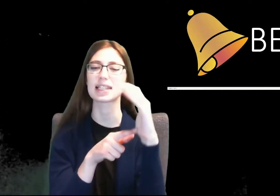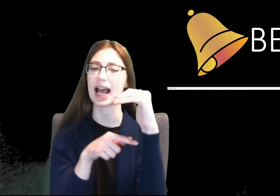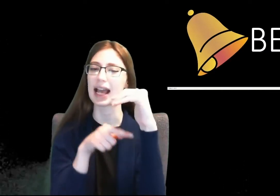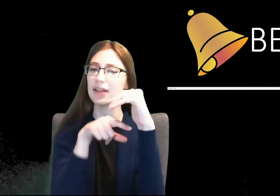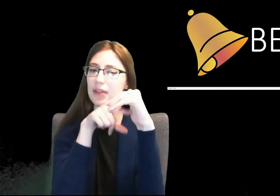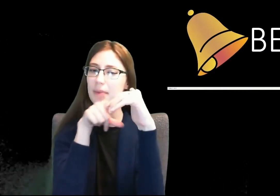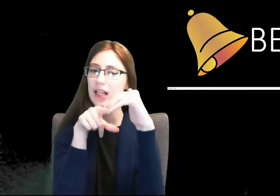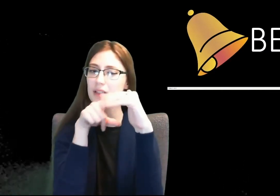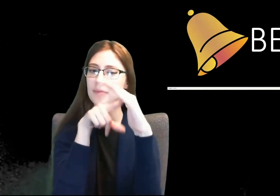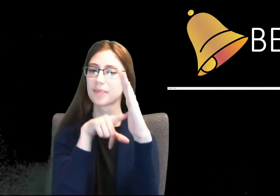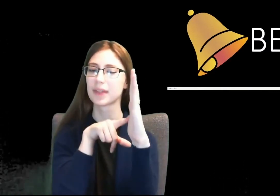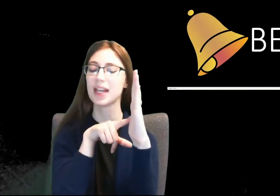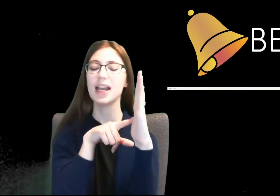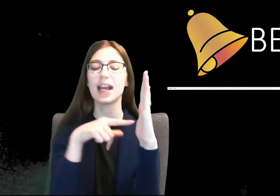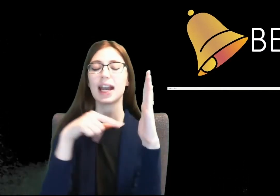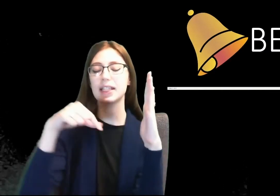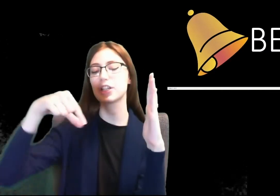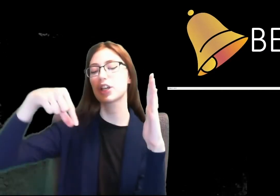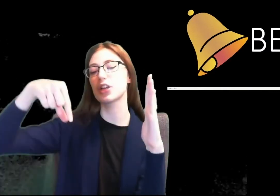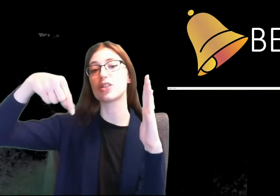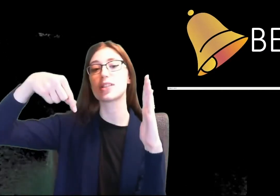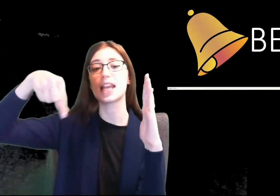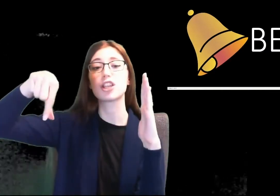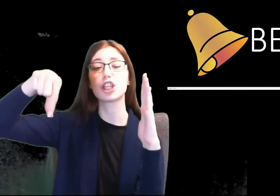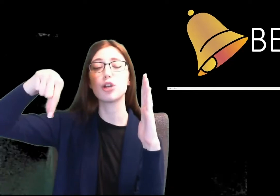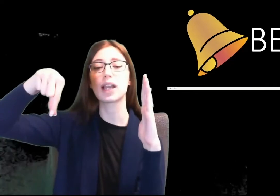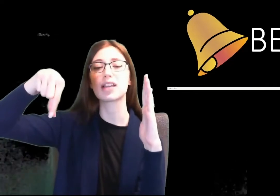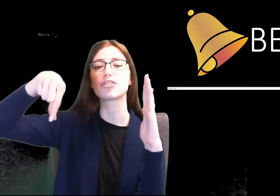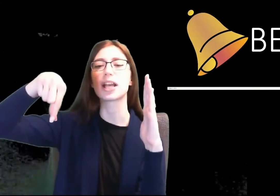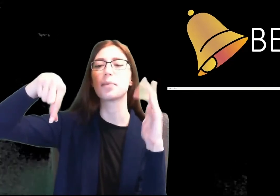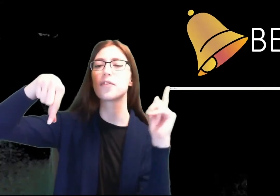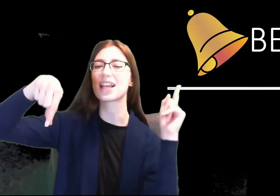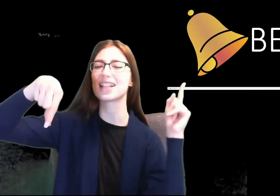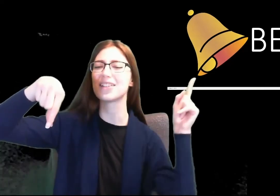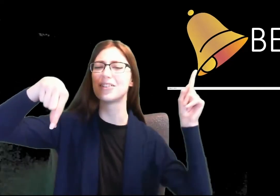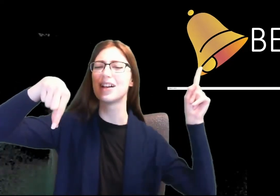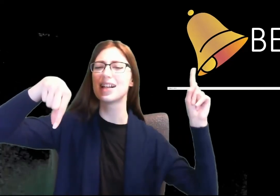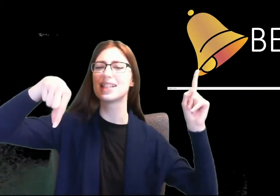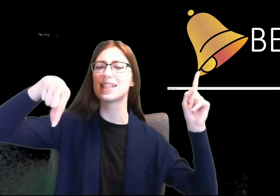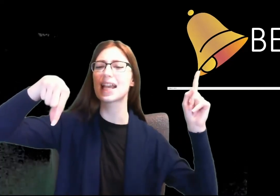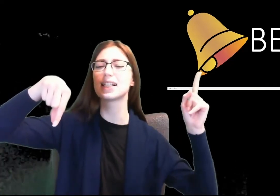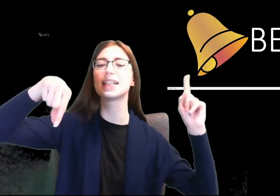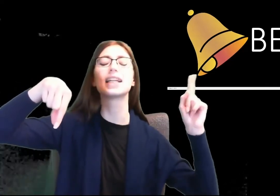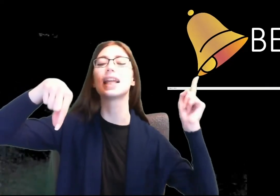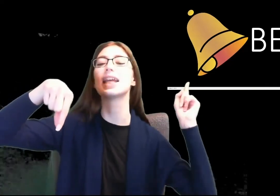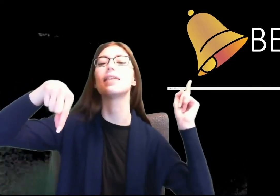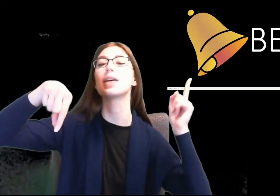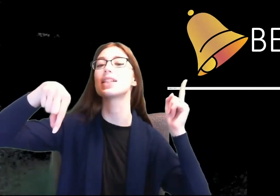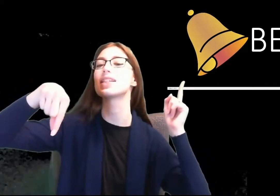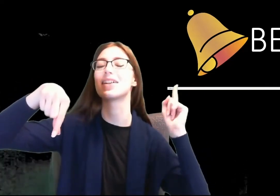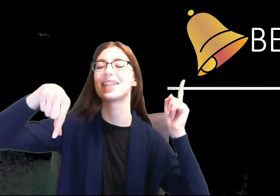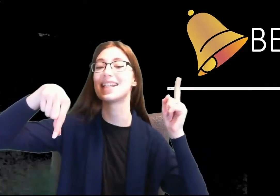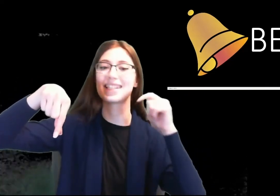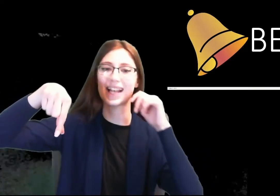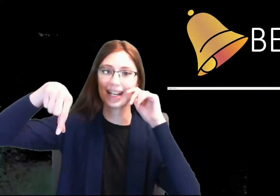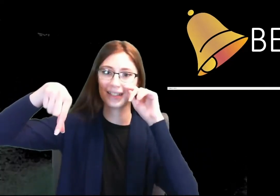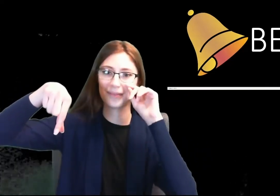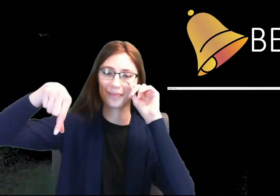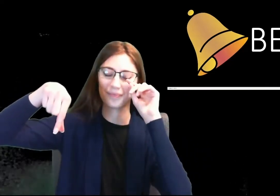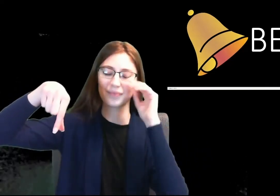side of the bell. And then you can use a Q hand shape for that little dangly clinky bit on the inside.